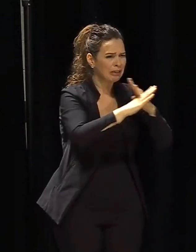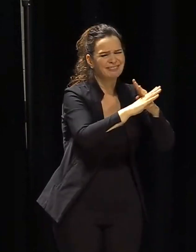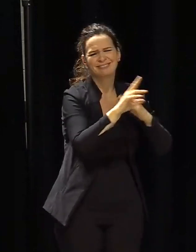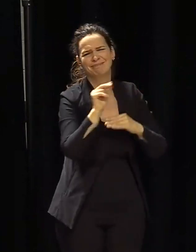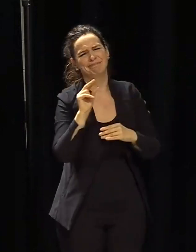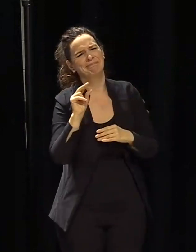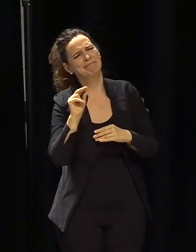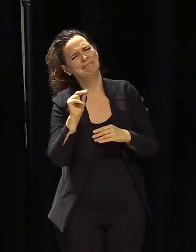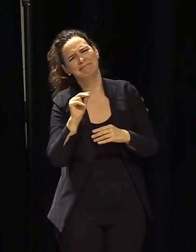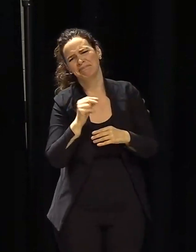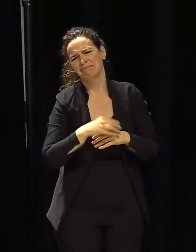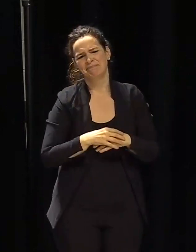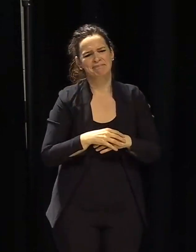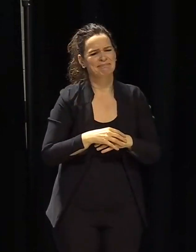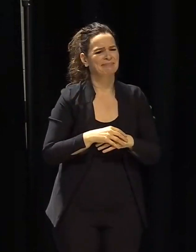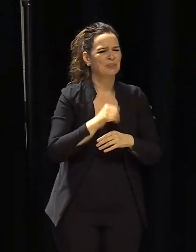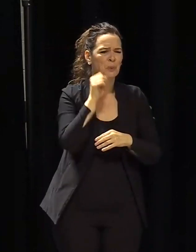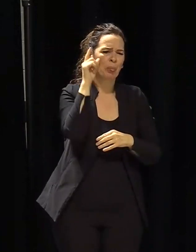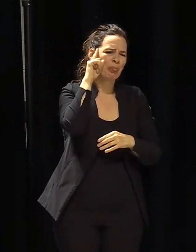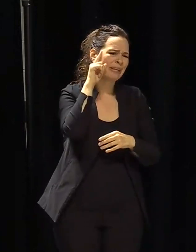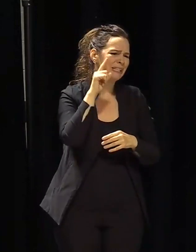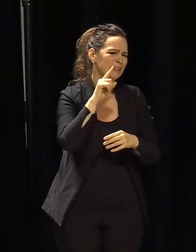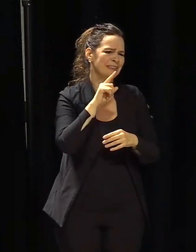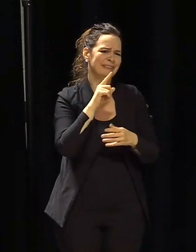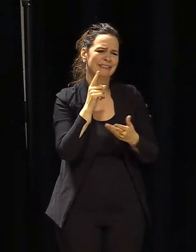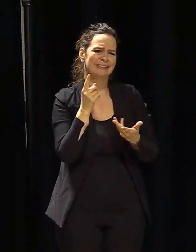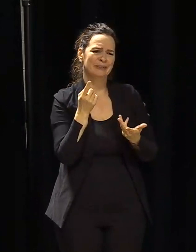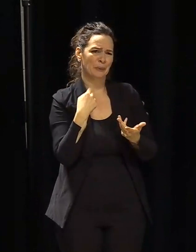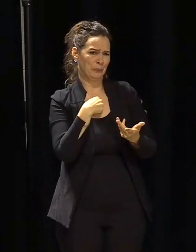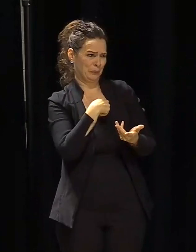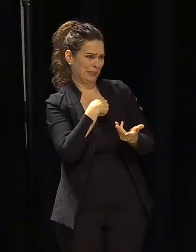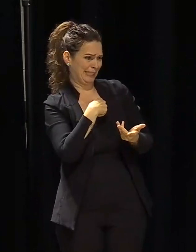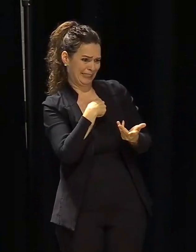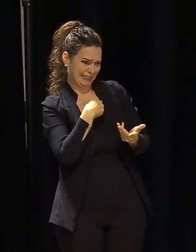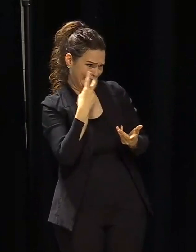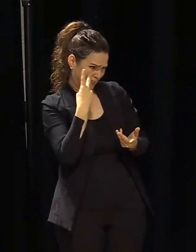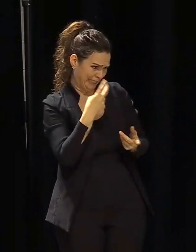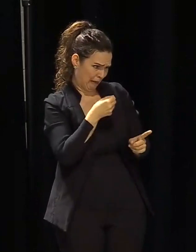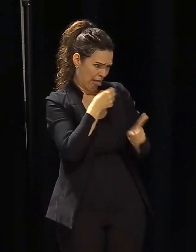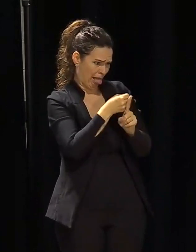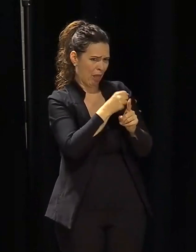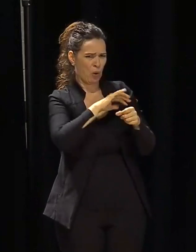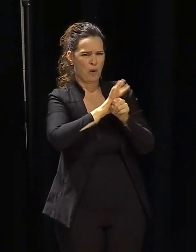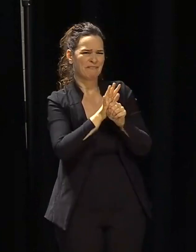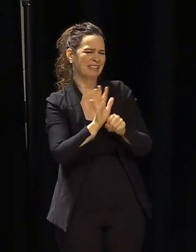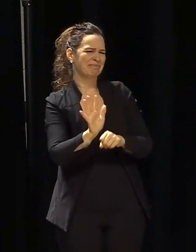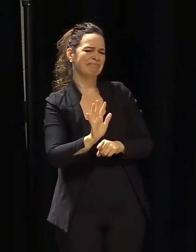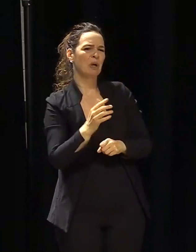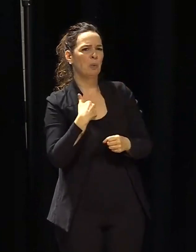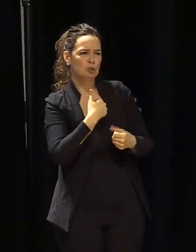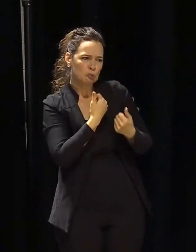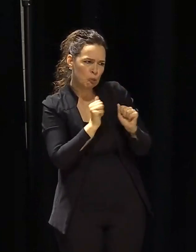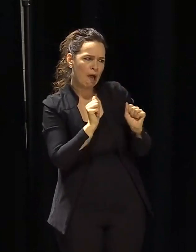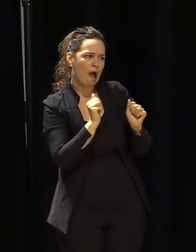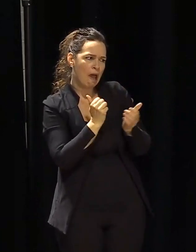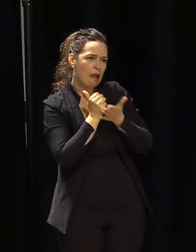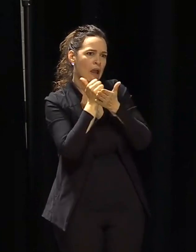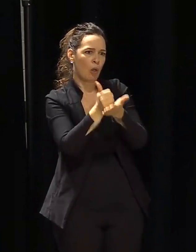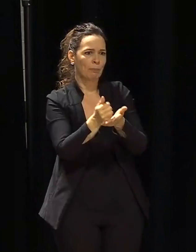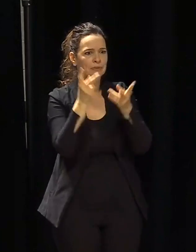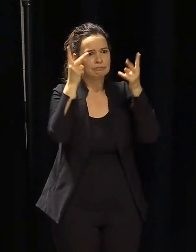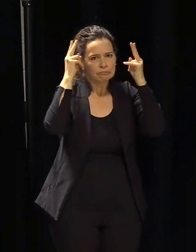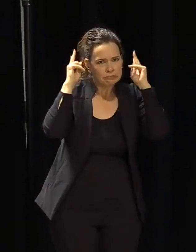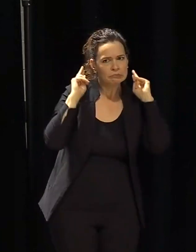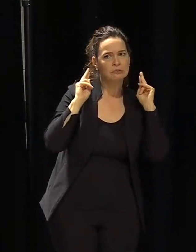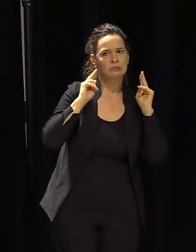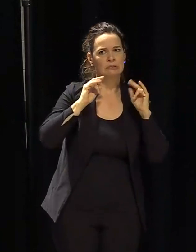business, is going to change our positivity rate whatsoever. So I think that we're asking for that. I understand